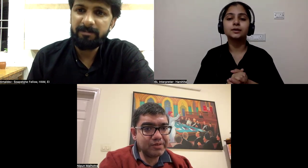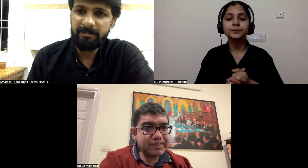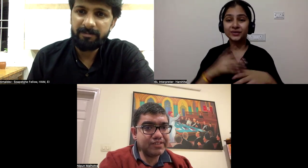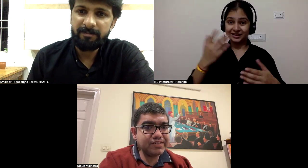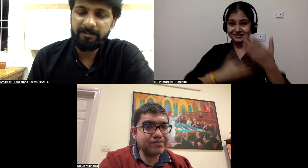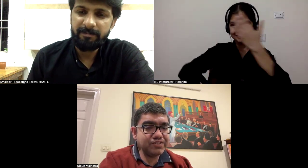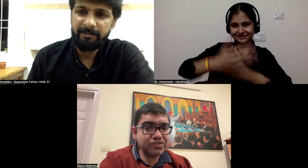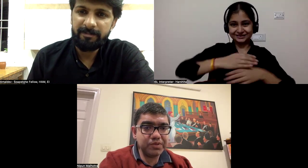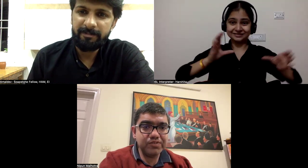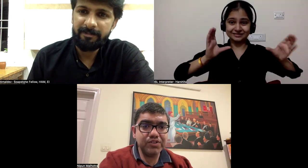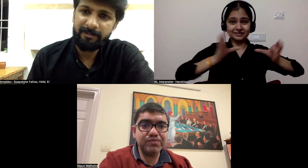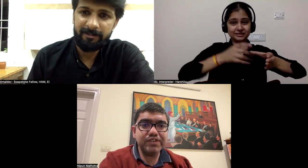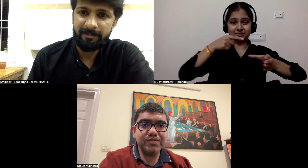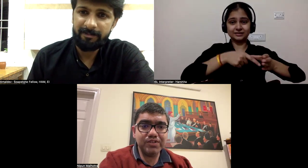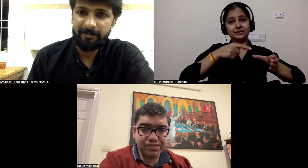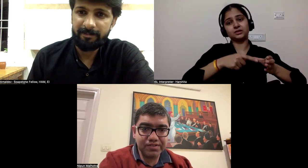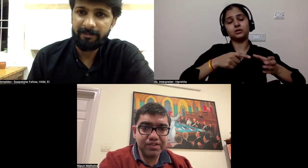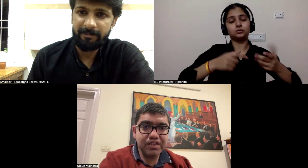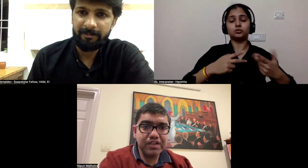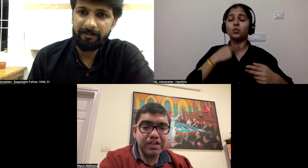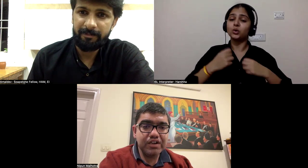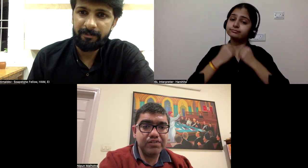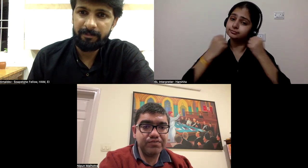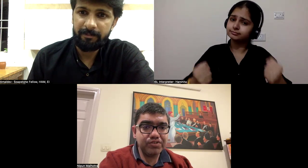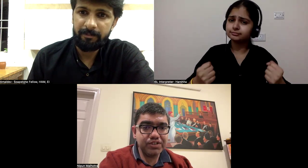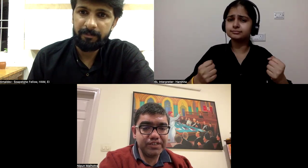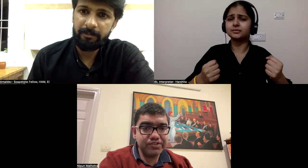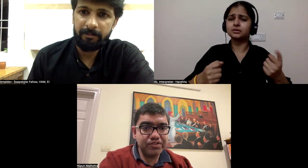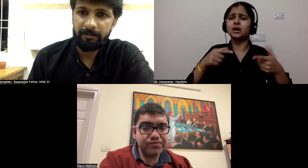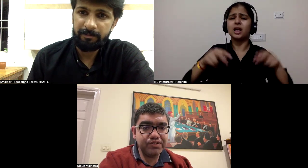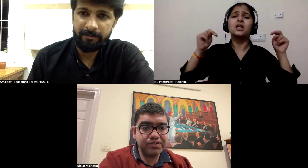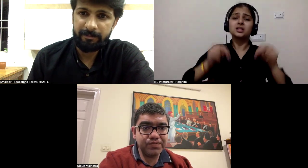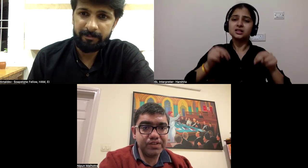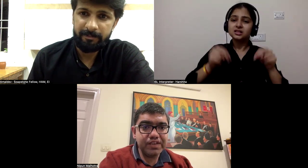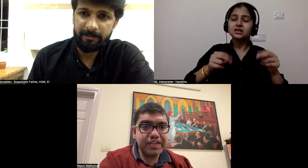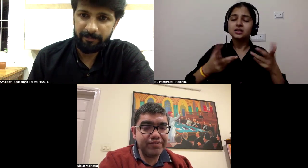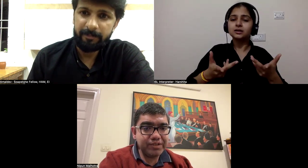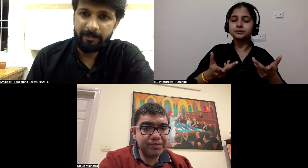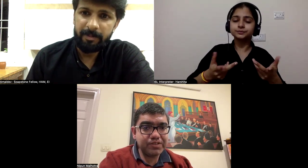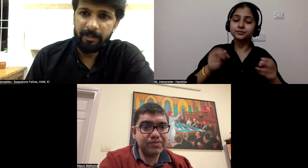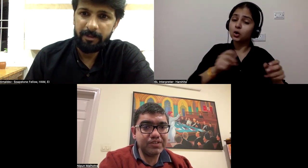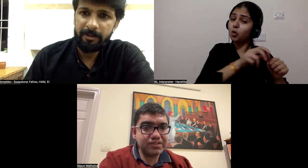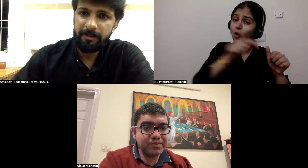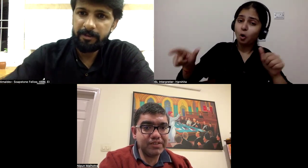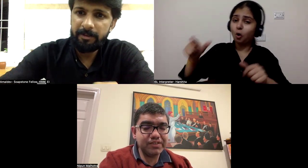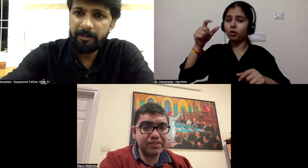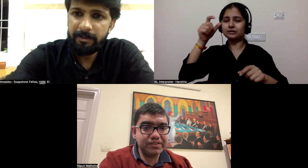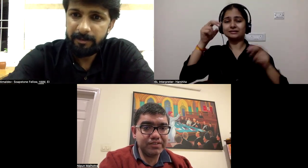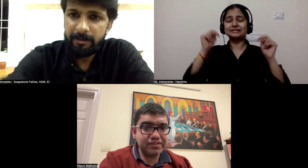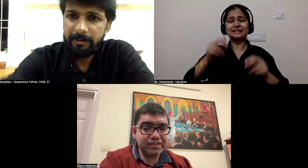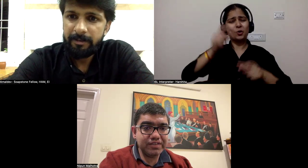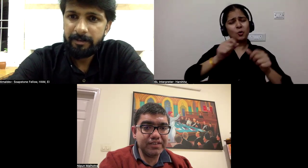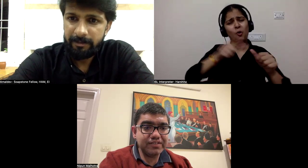disabled community itself needs to speak with a unified voice for the needs of every person with a